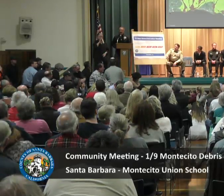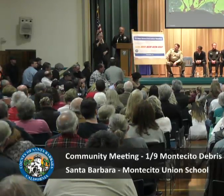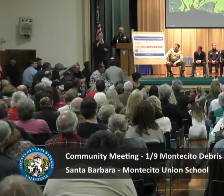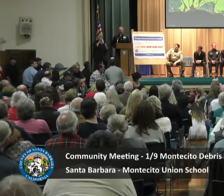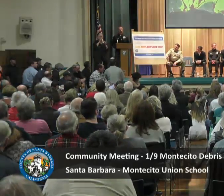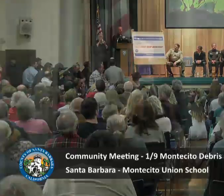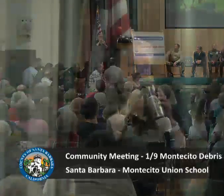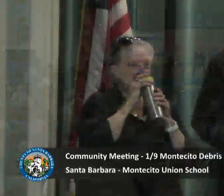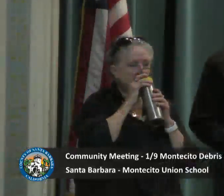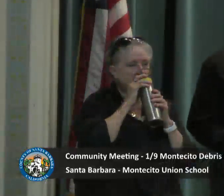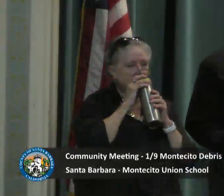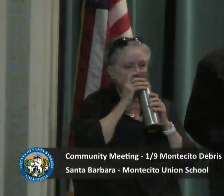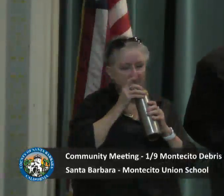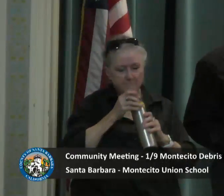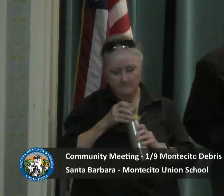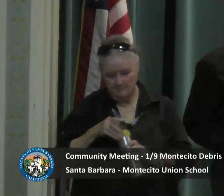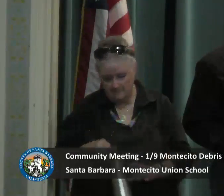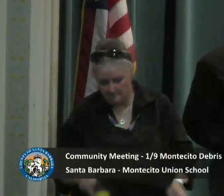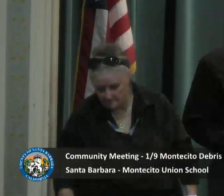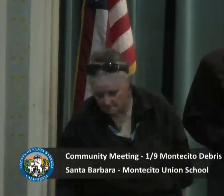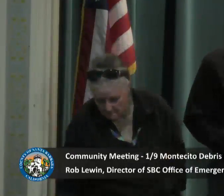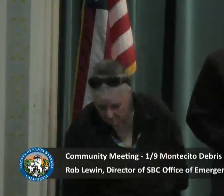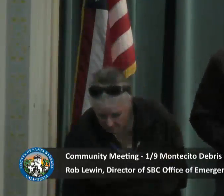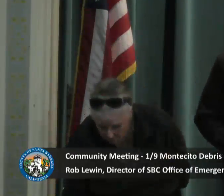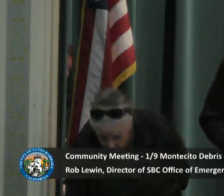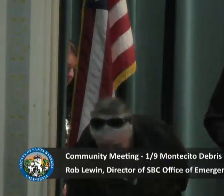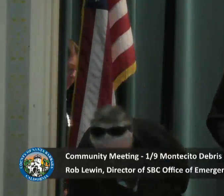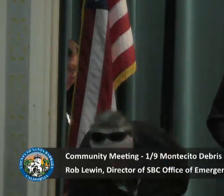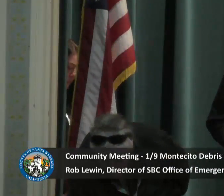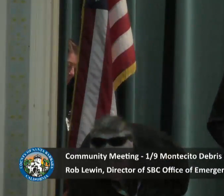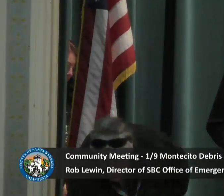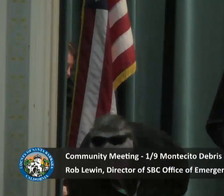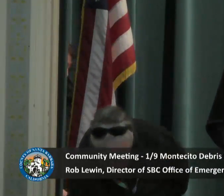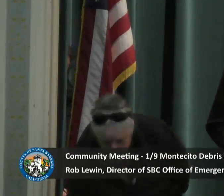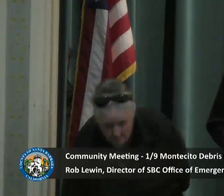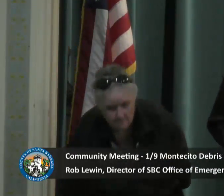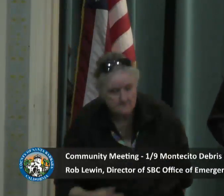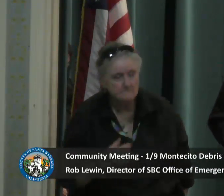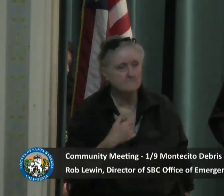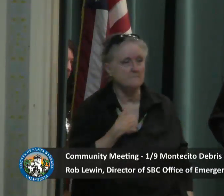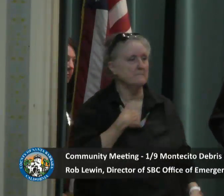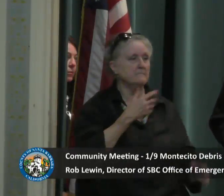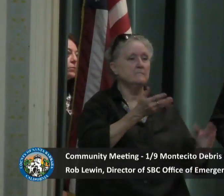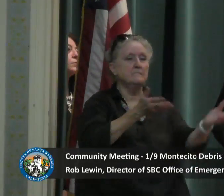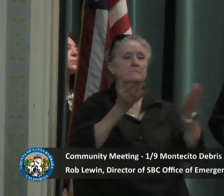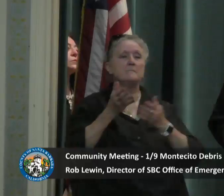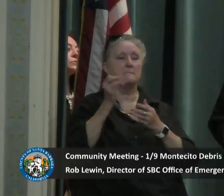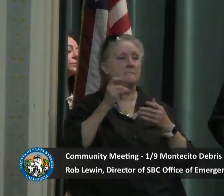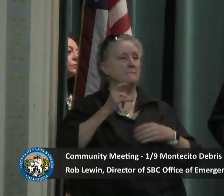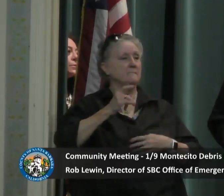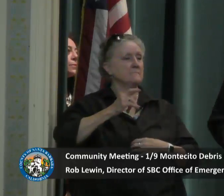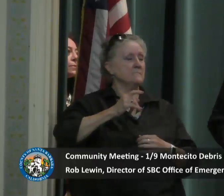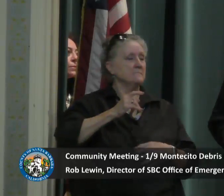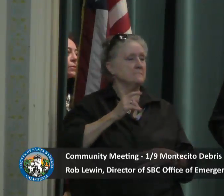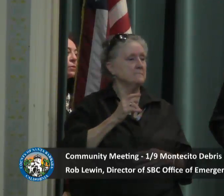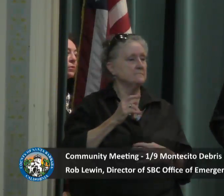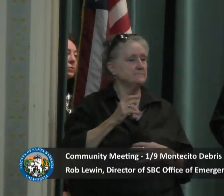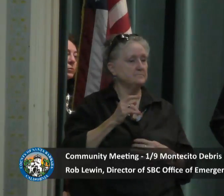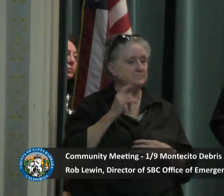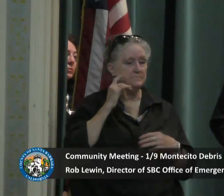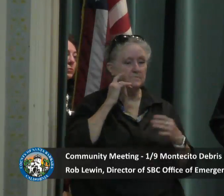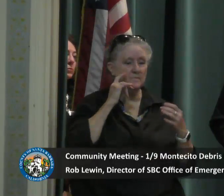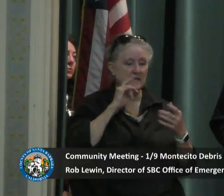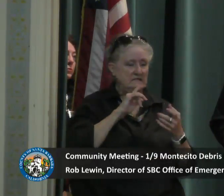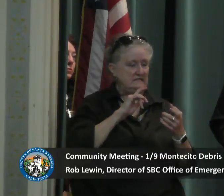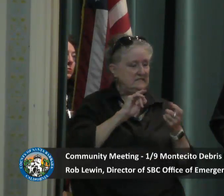and I don't get to take back, and nor do any of the other leaders on this stage and around us get to take back the